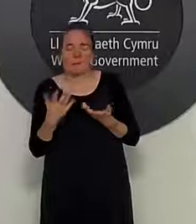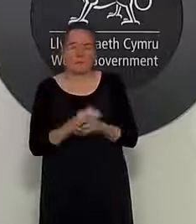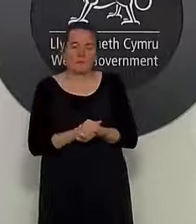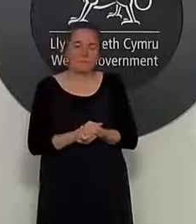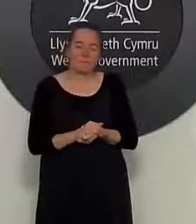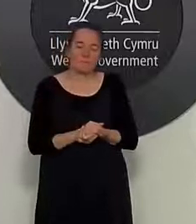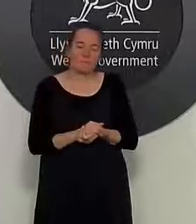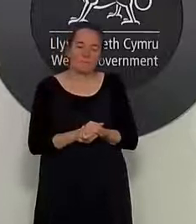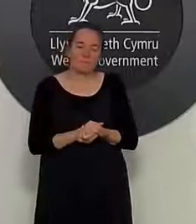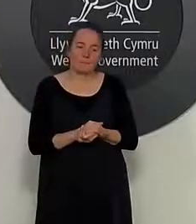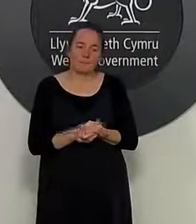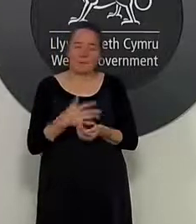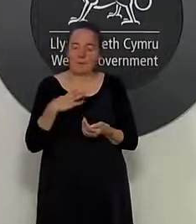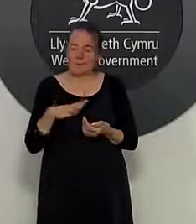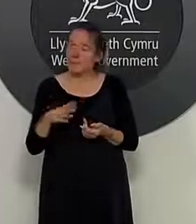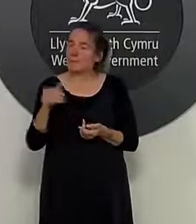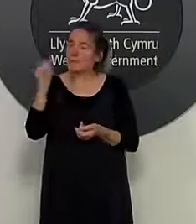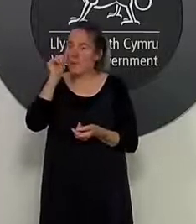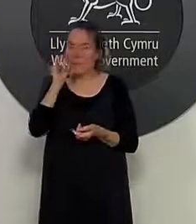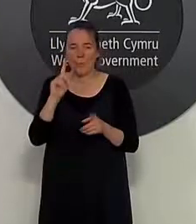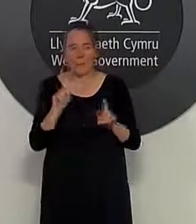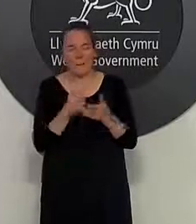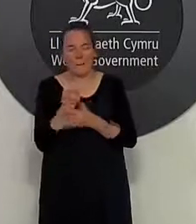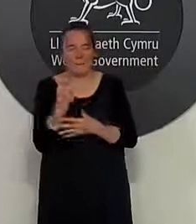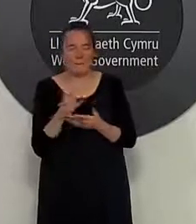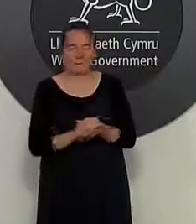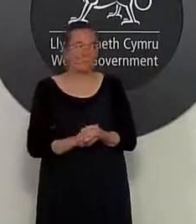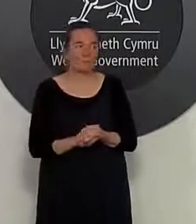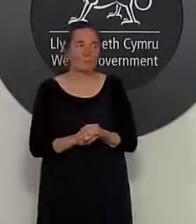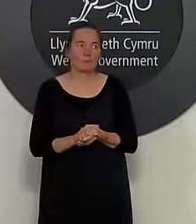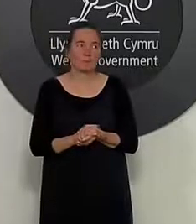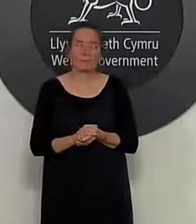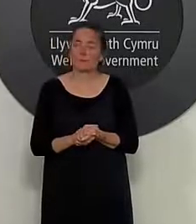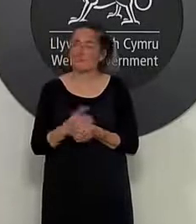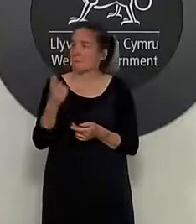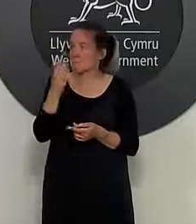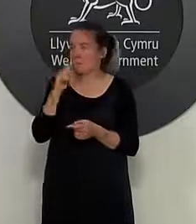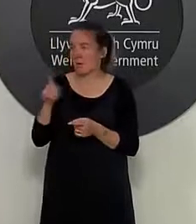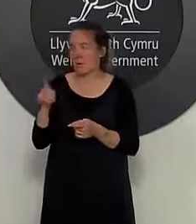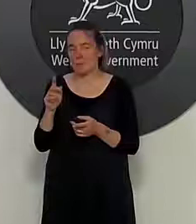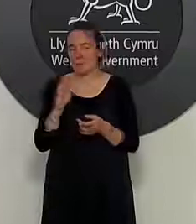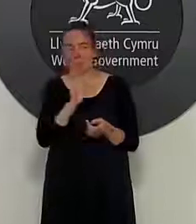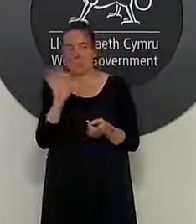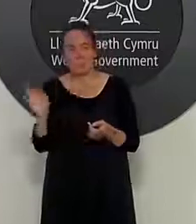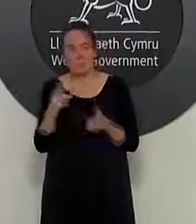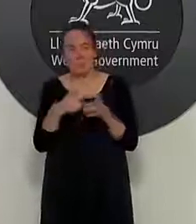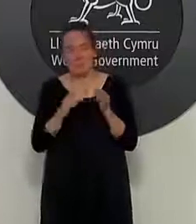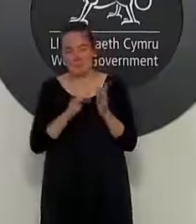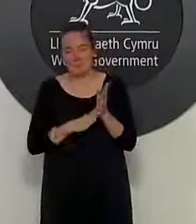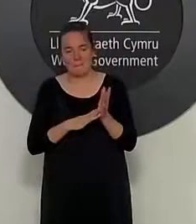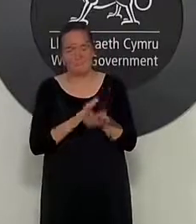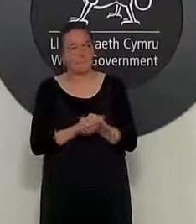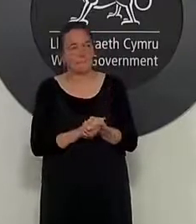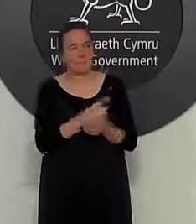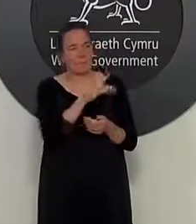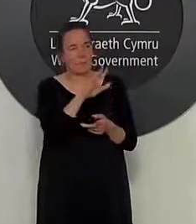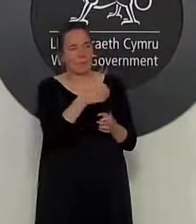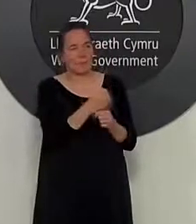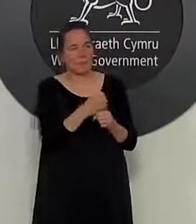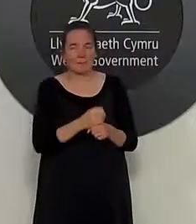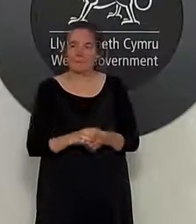to those questions wherever they live in Wales. It's probably not a question for Adam, because it was a question for the Welsh